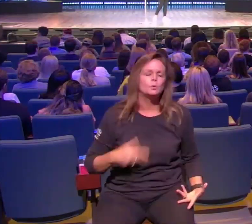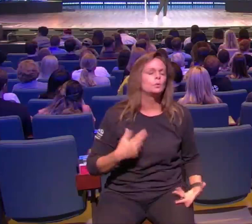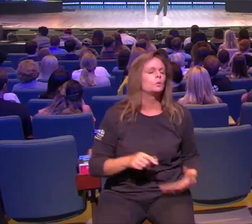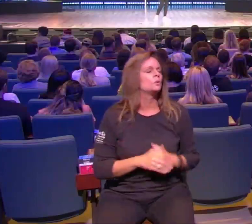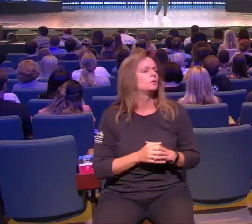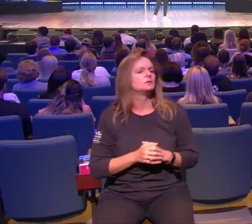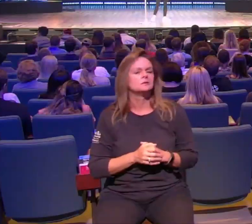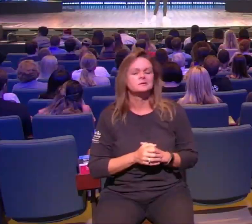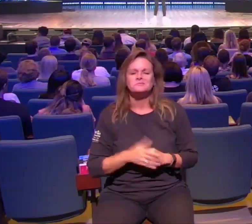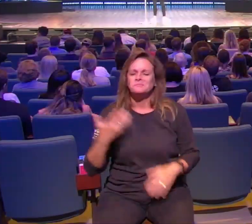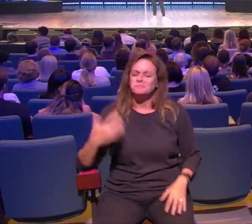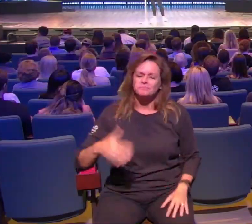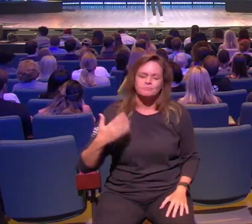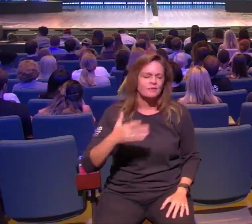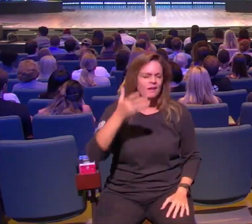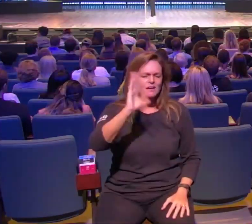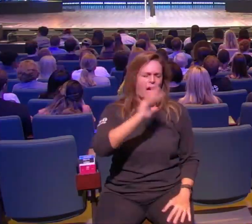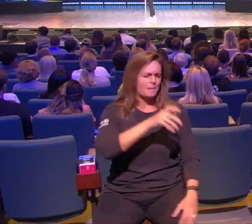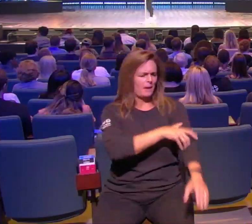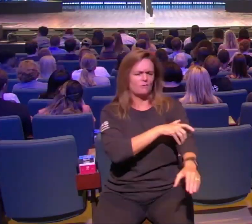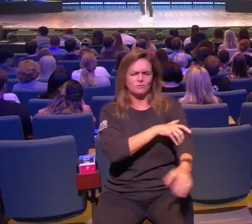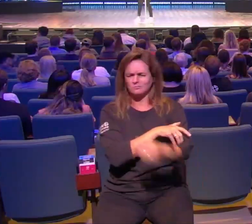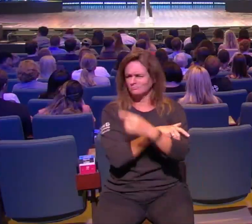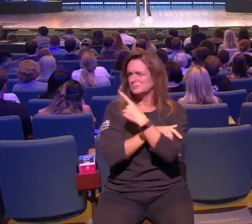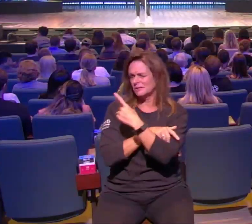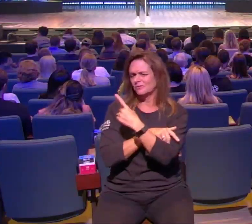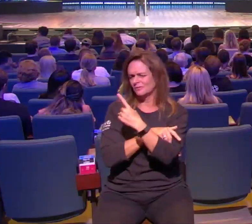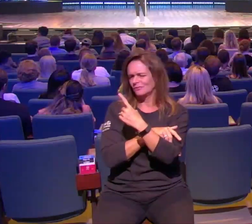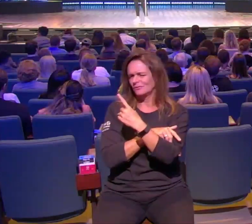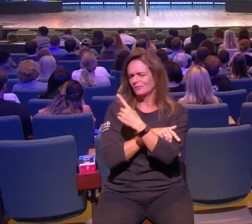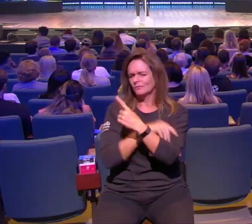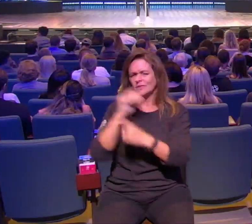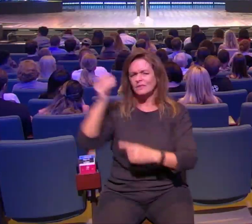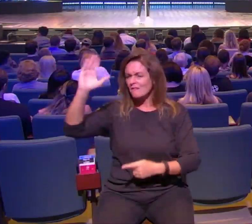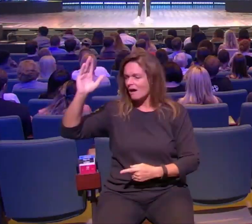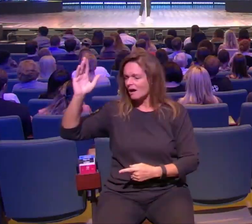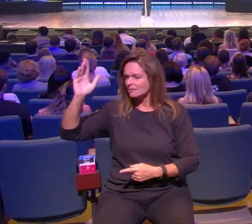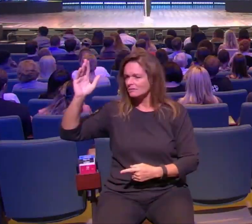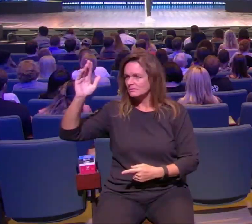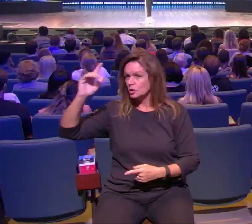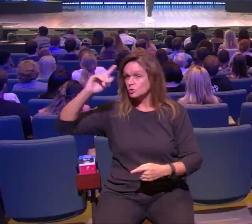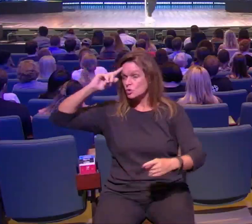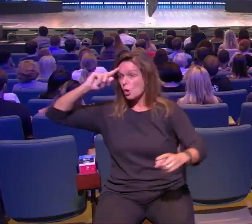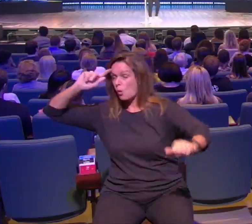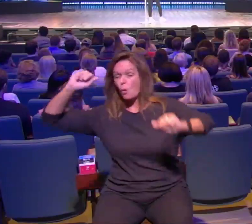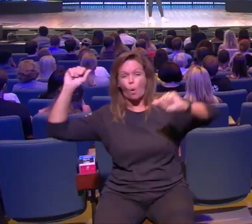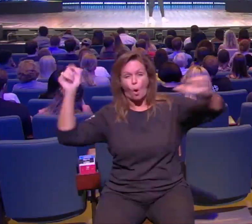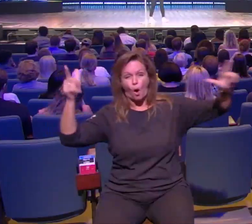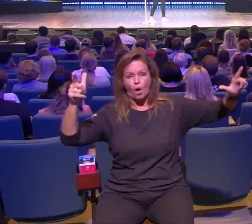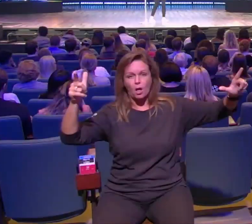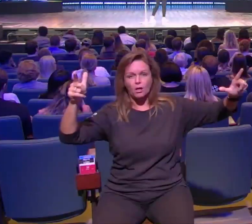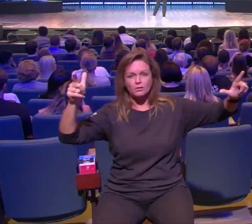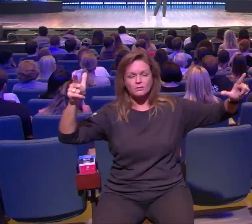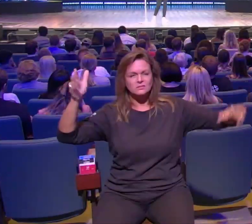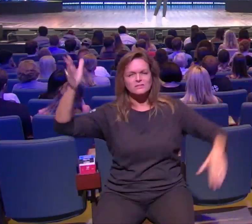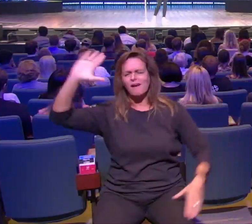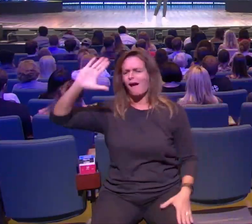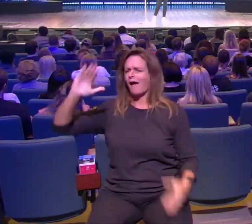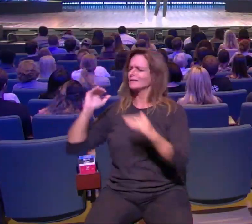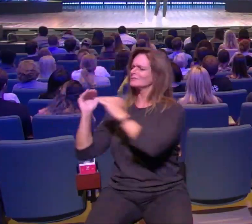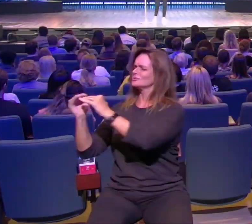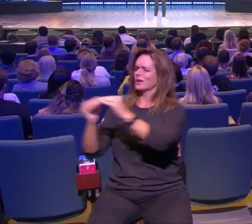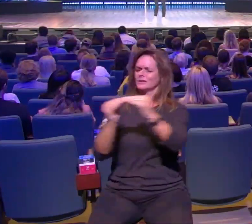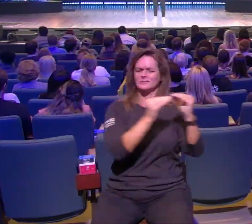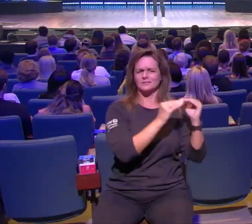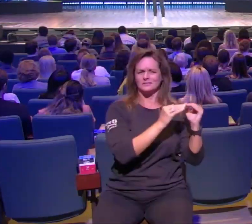is all-powerful and all-knowing and all-just, why didn't he just get it right the first time? Why didn't